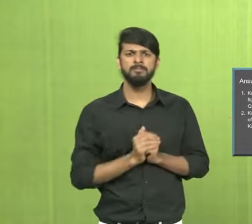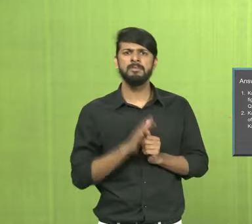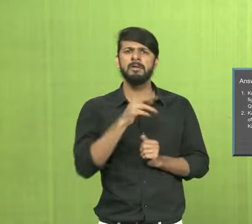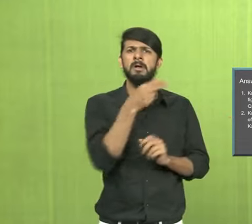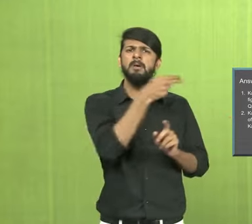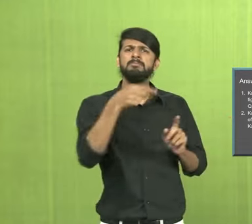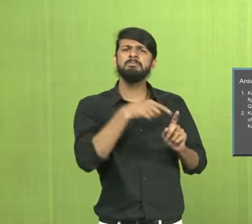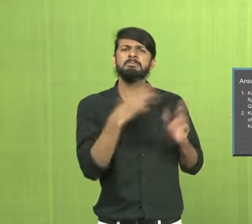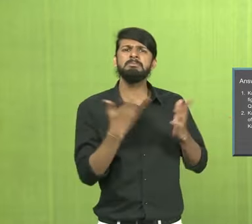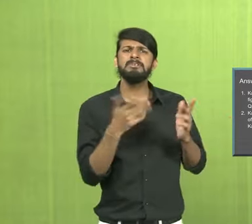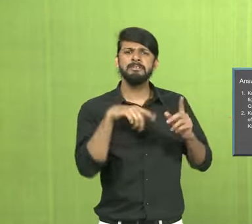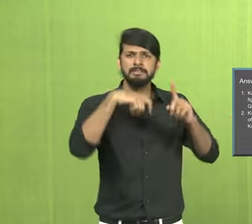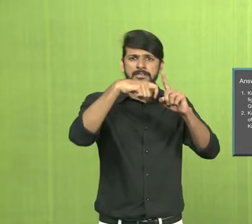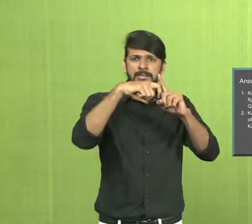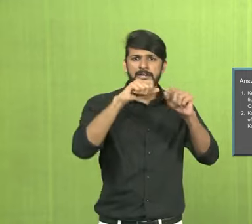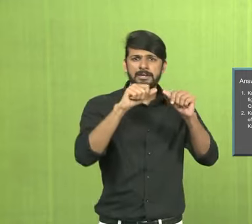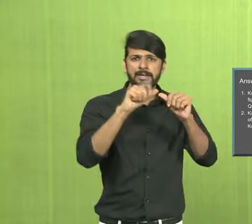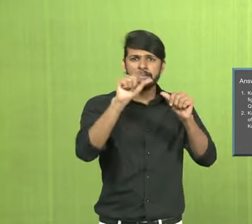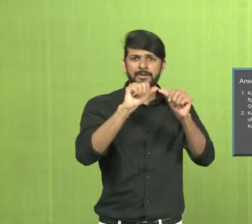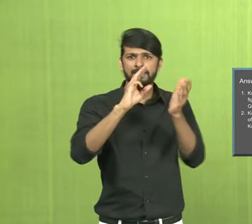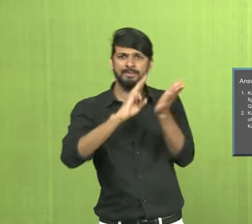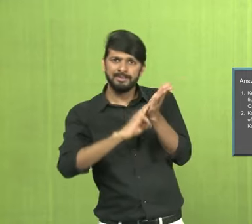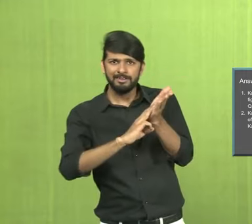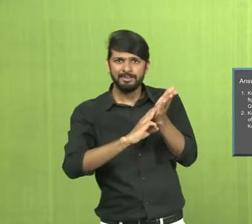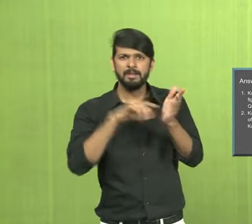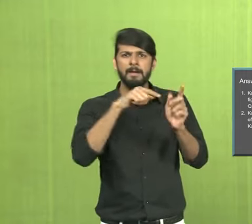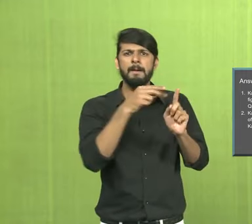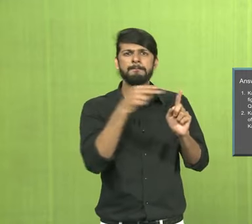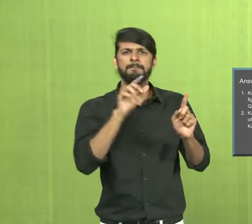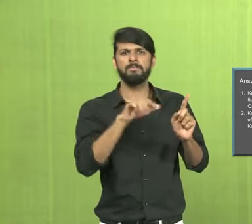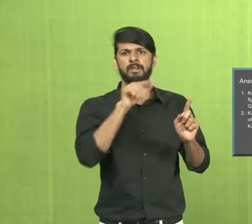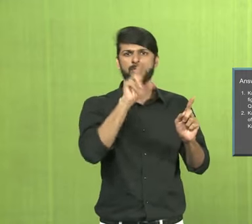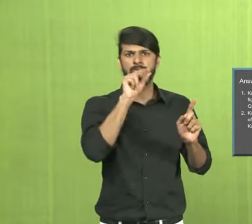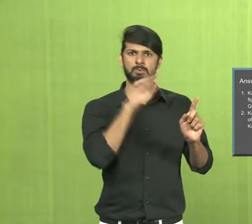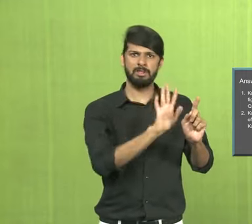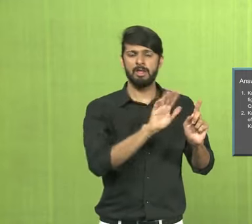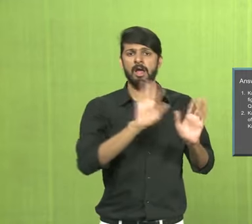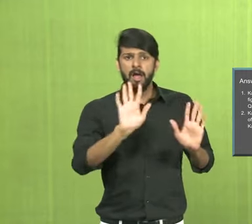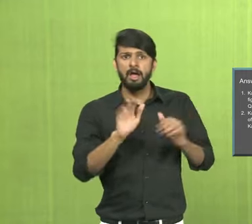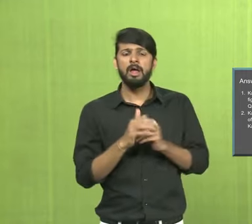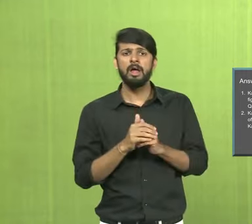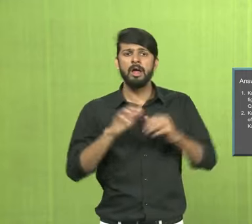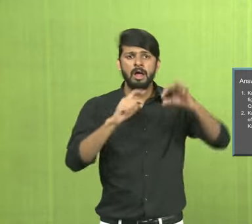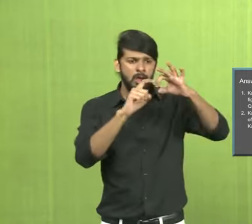fabric. The word Kalamkari is derived from Persian